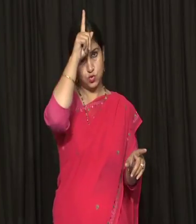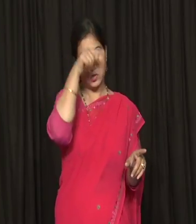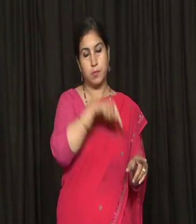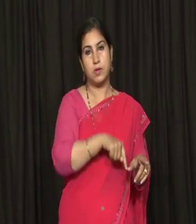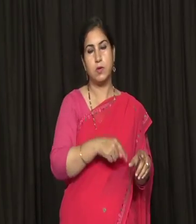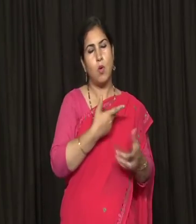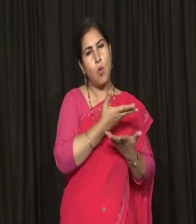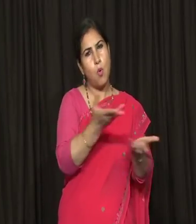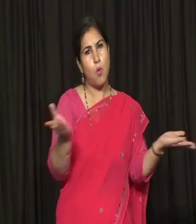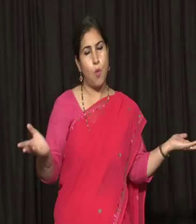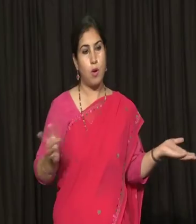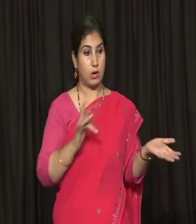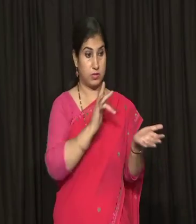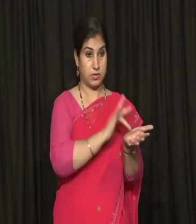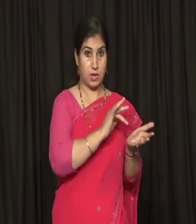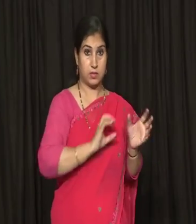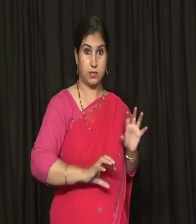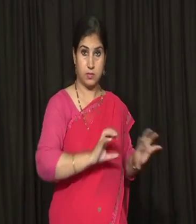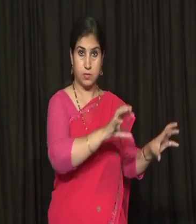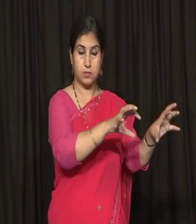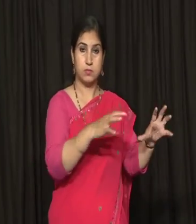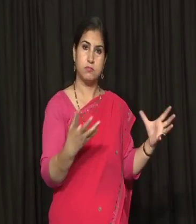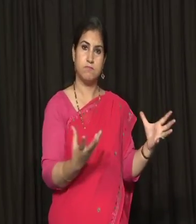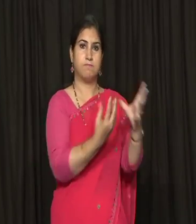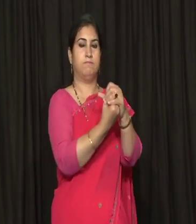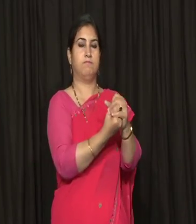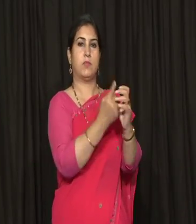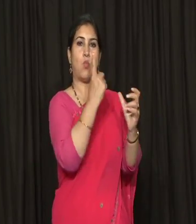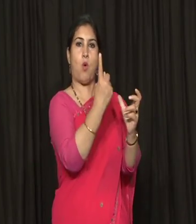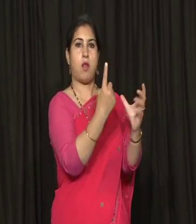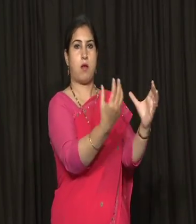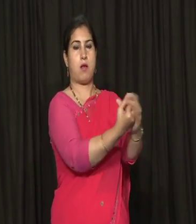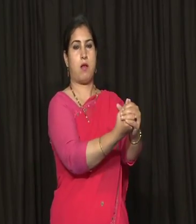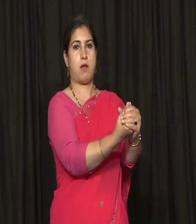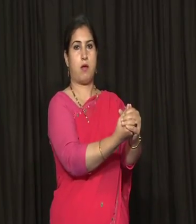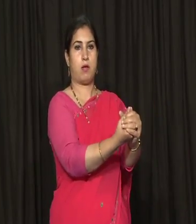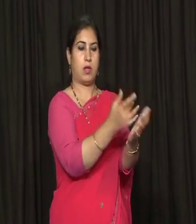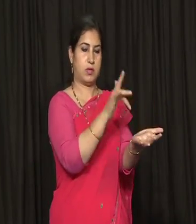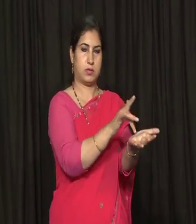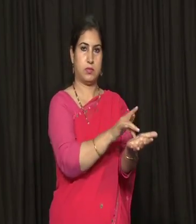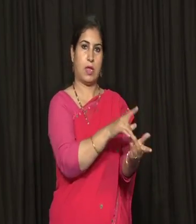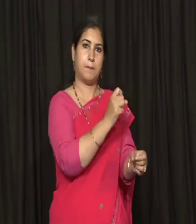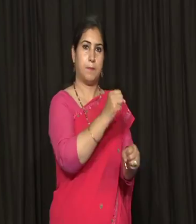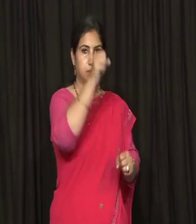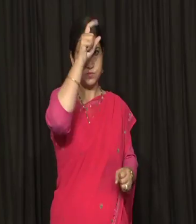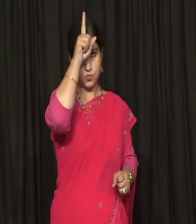All the other remaining states were joined into one country of Germany.